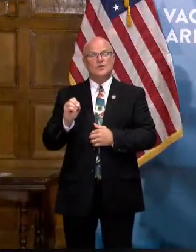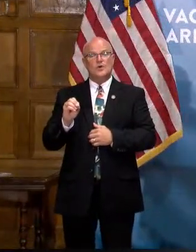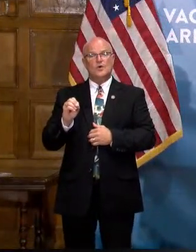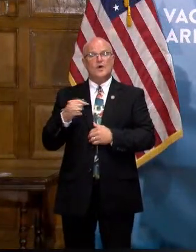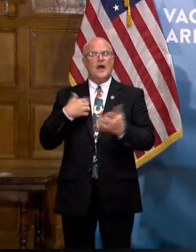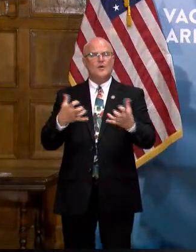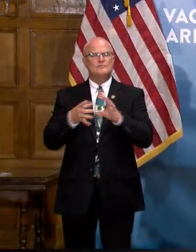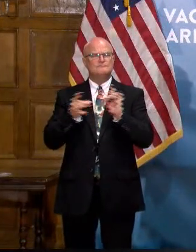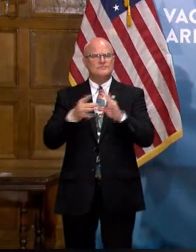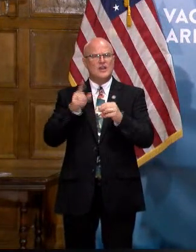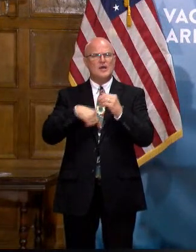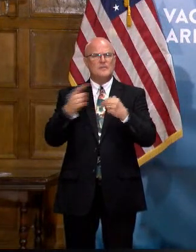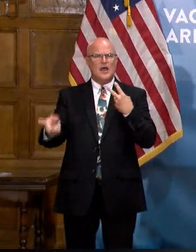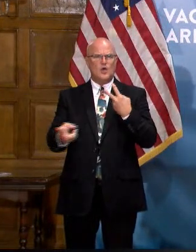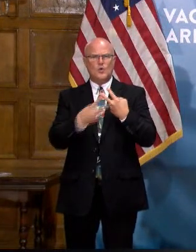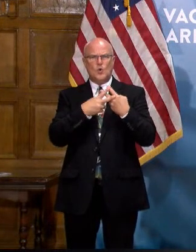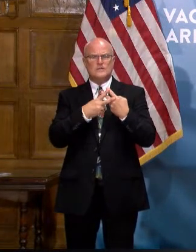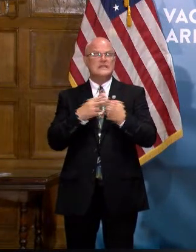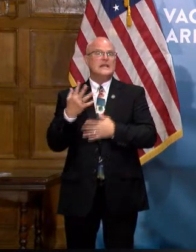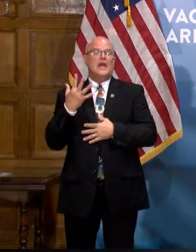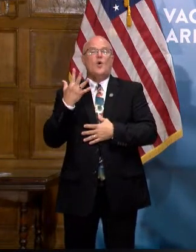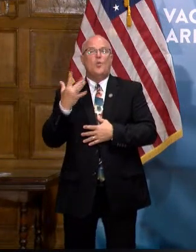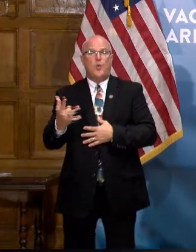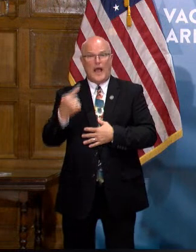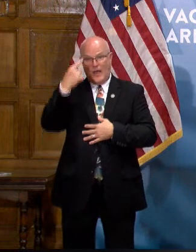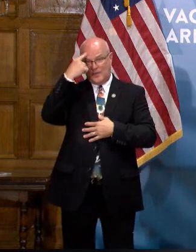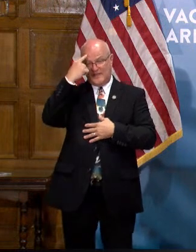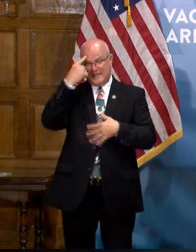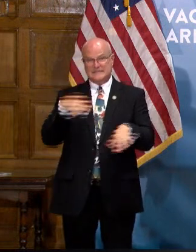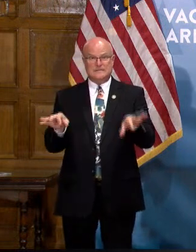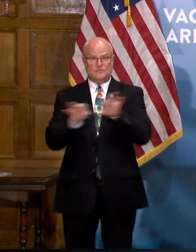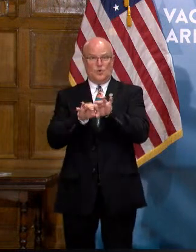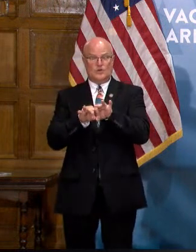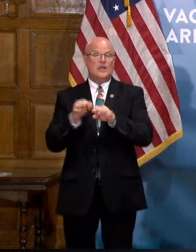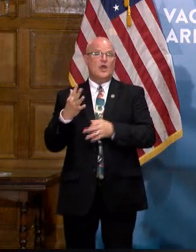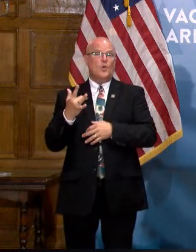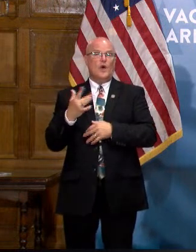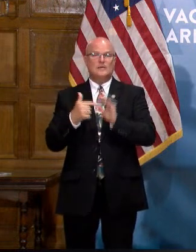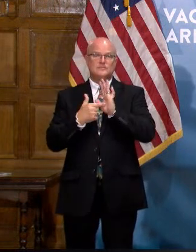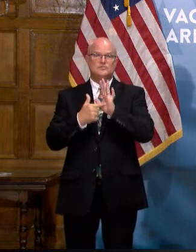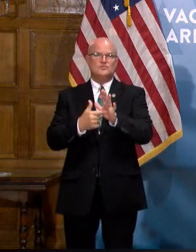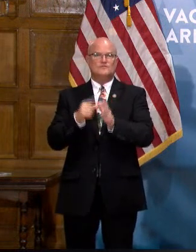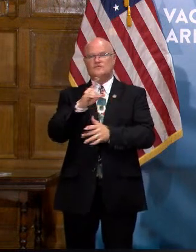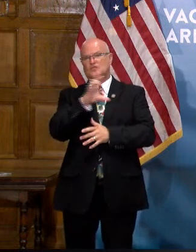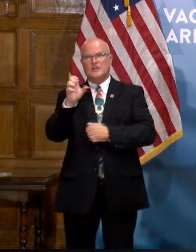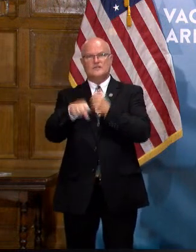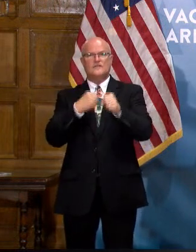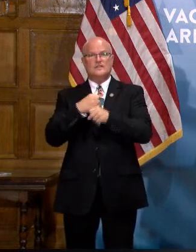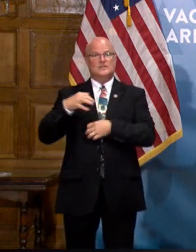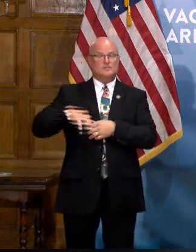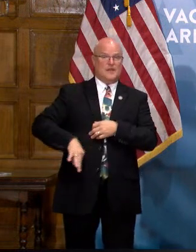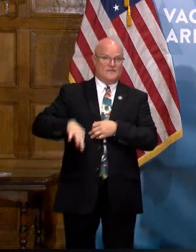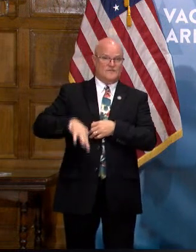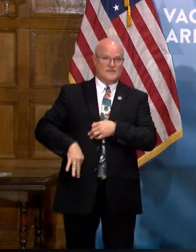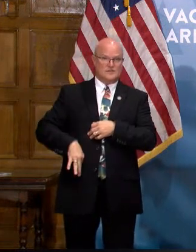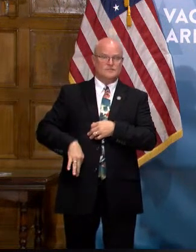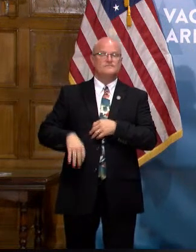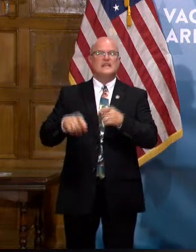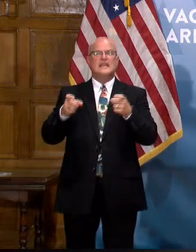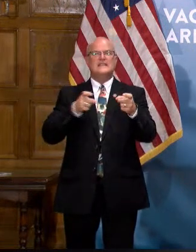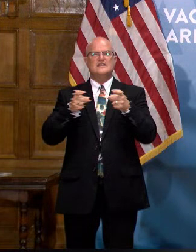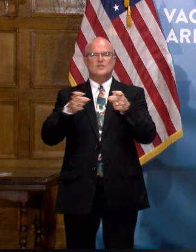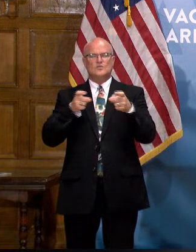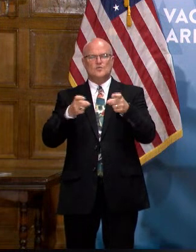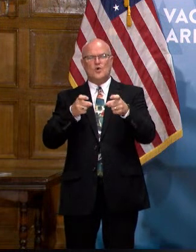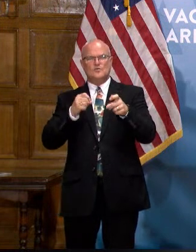I want to talk a few minutes about quarantine and why we think this is important and why it's been shown for hundreds of years to be beneficial in the control of